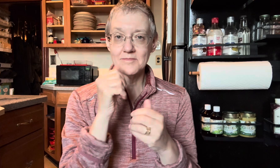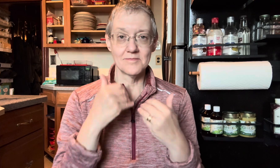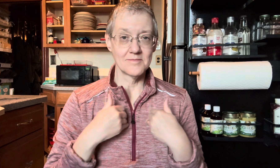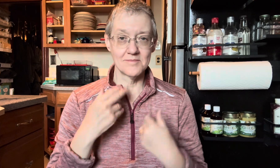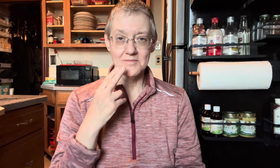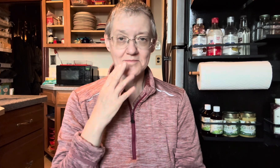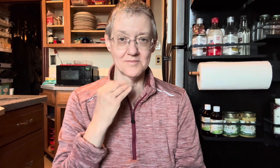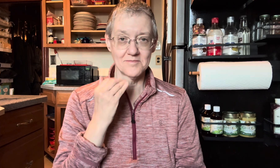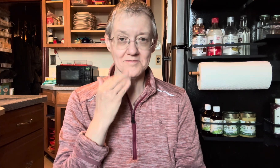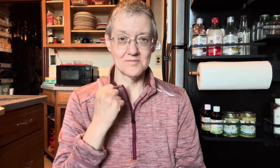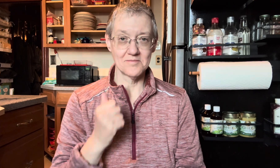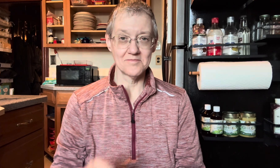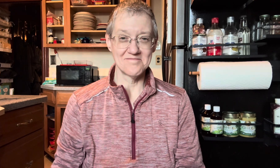of them do not have any sugar in them.